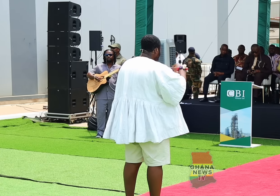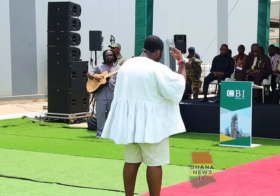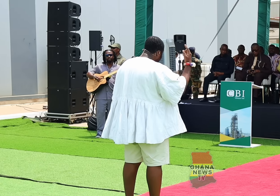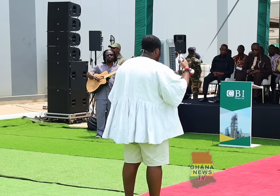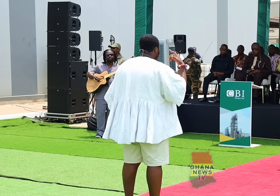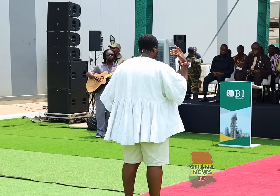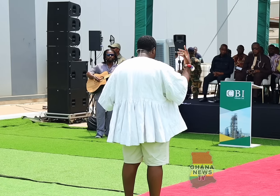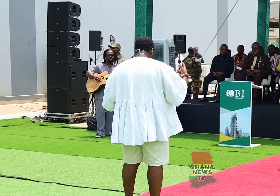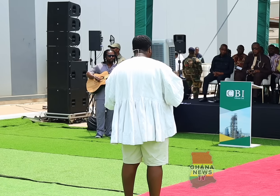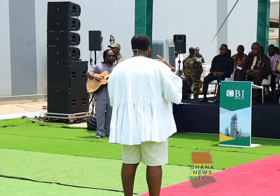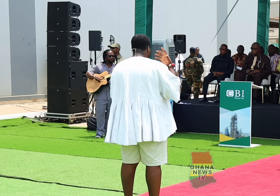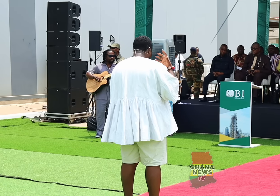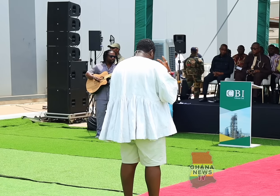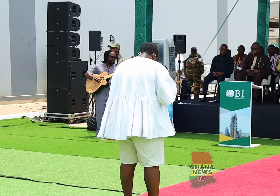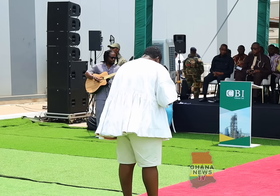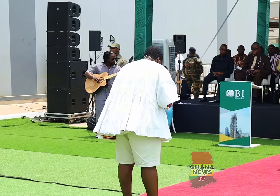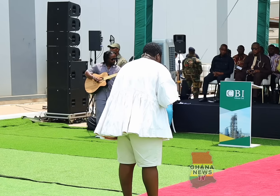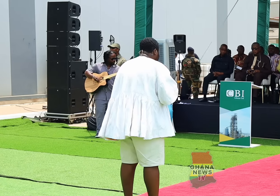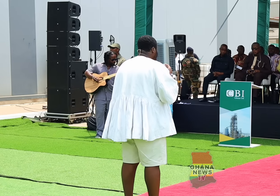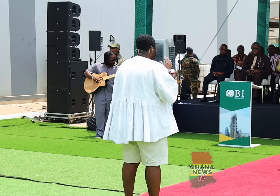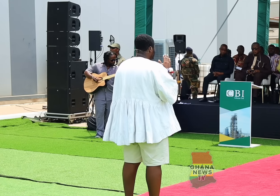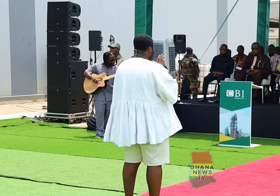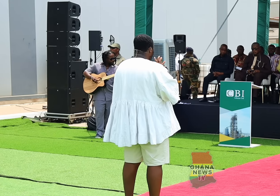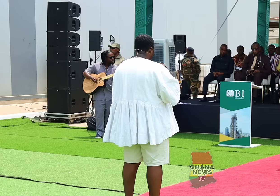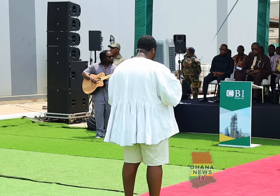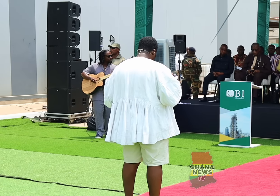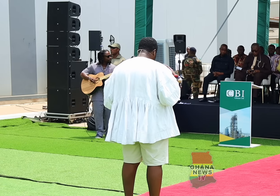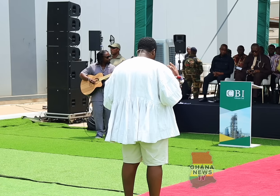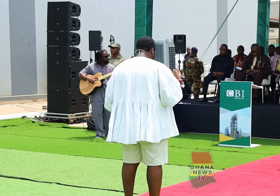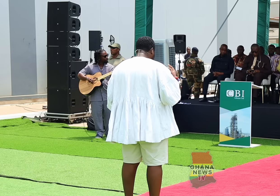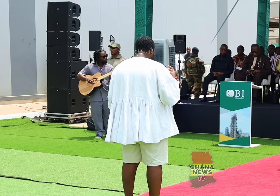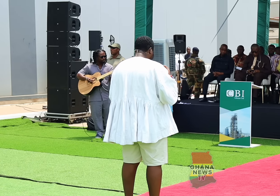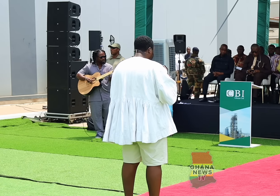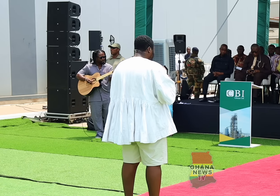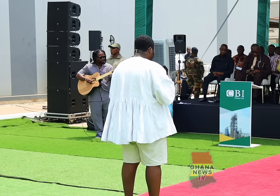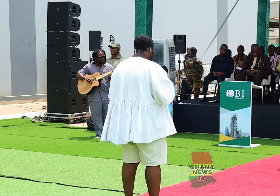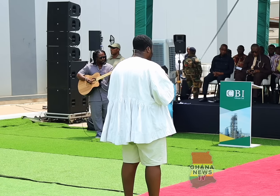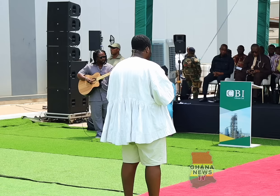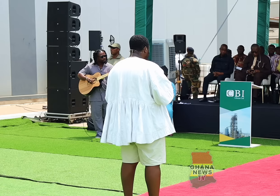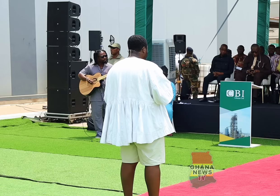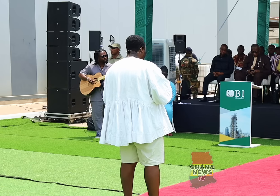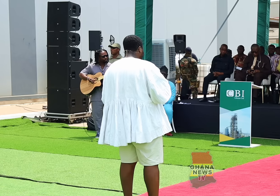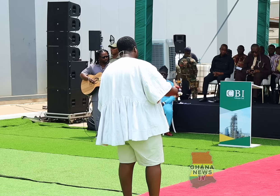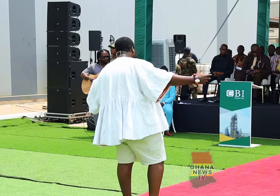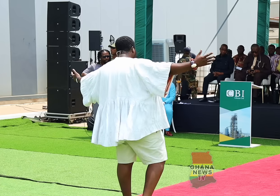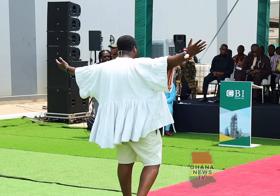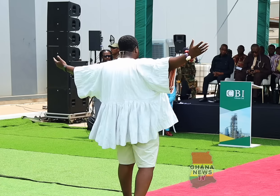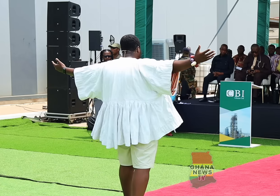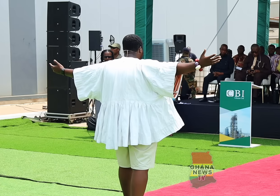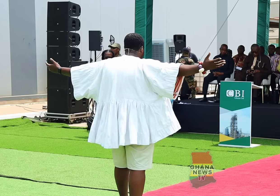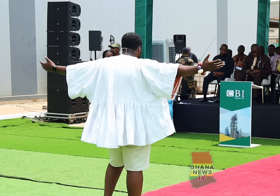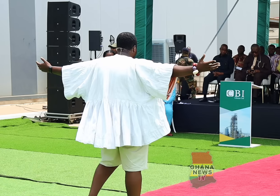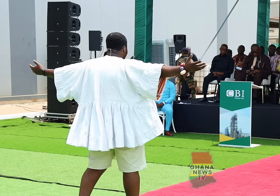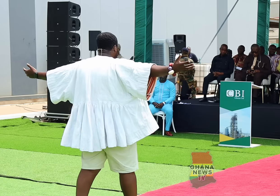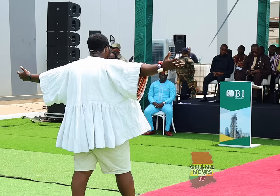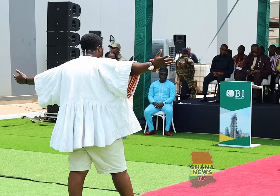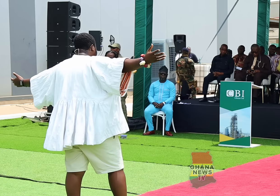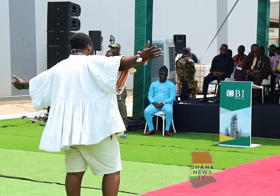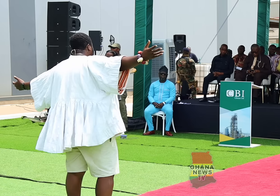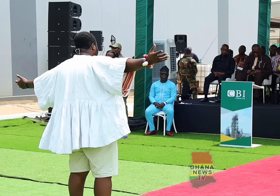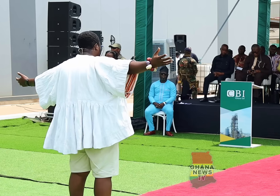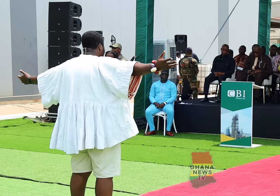Just to make sure that being environmentally responsible, we serve Ghanaians with the very best and send it to the rest of